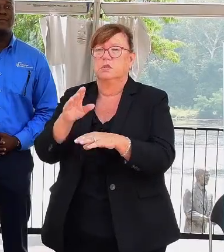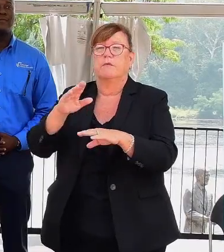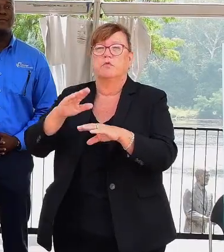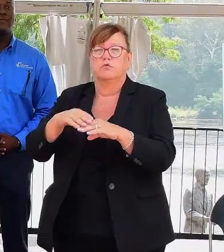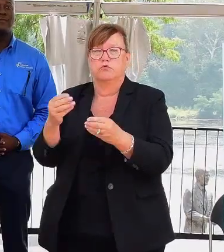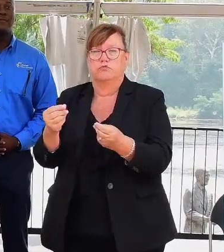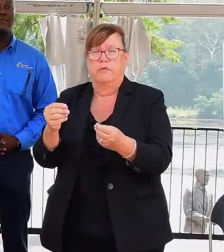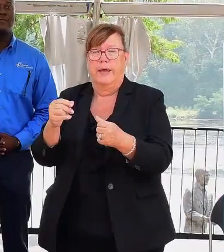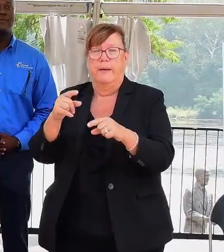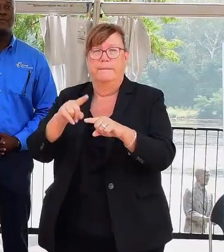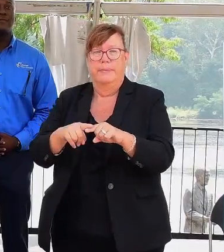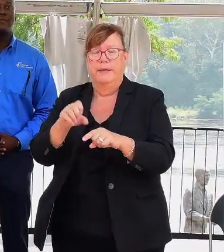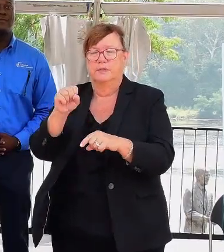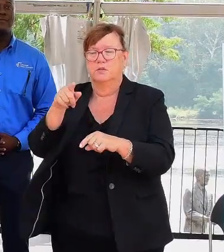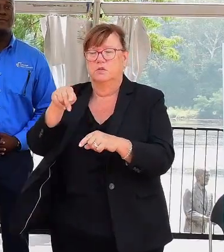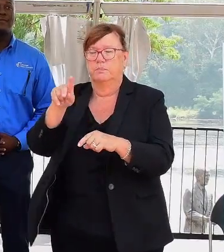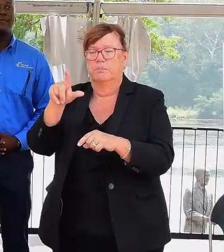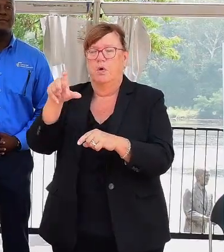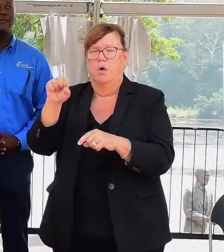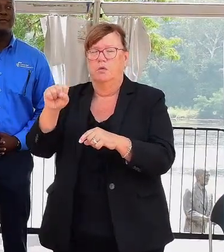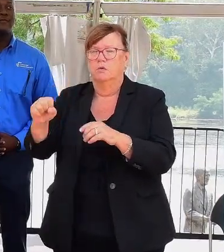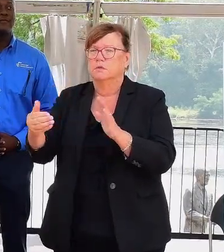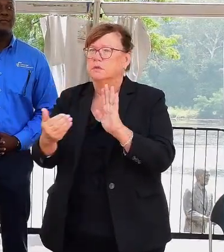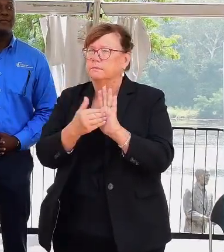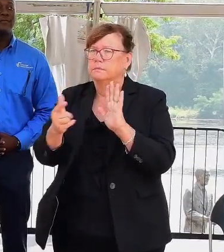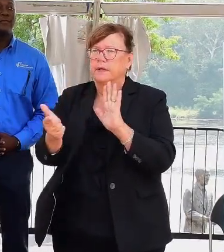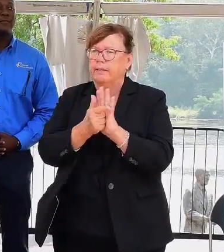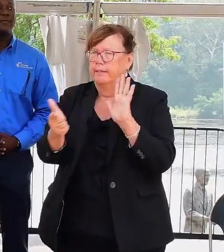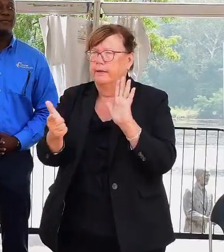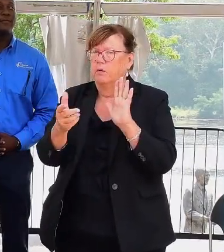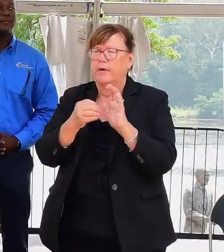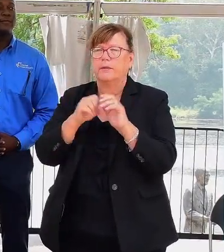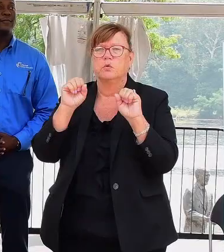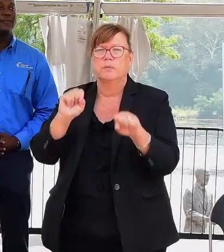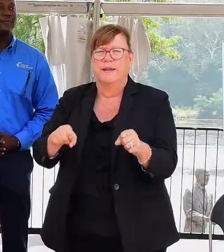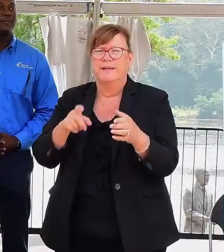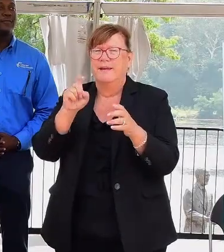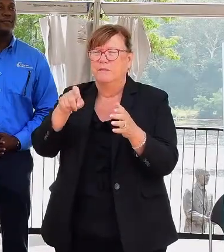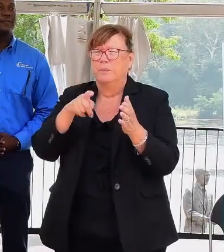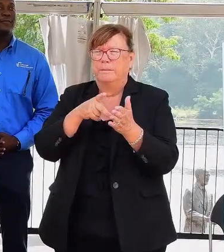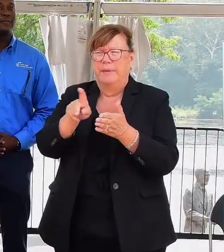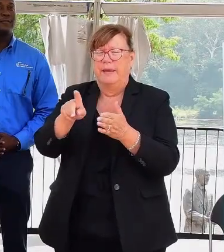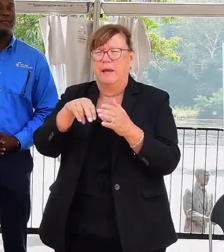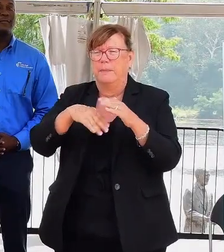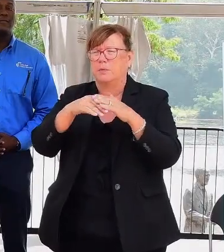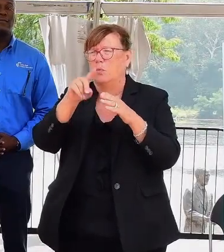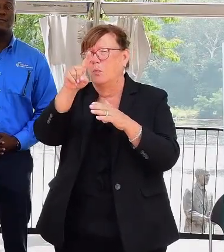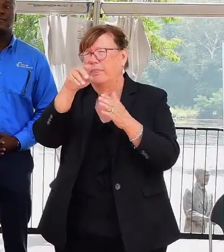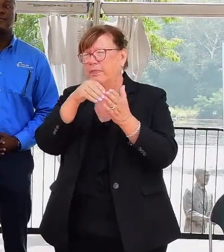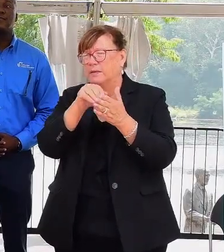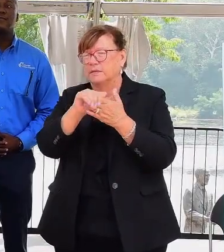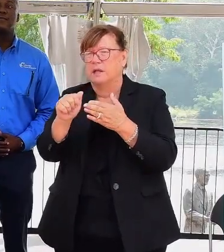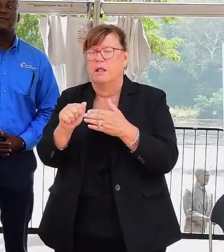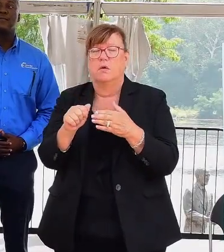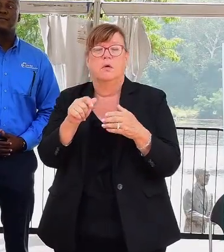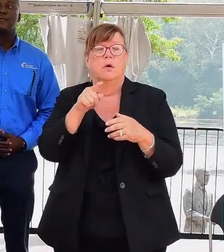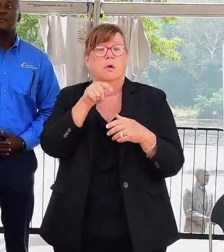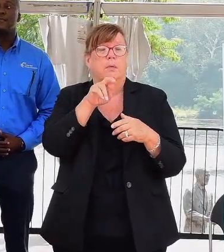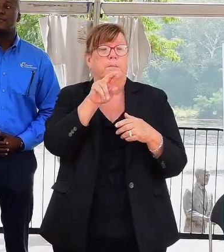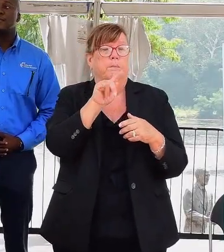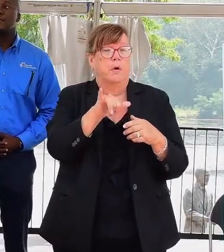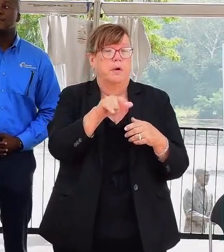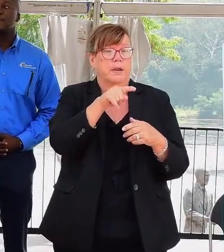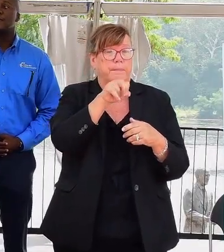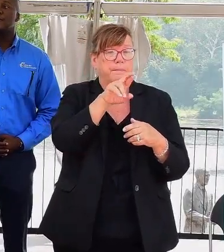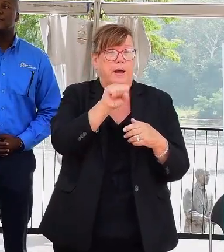prohibited, and violators are subject to fines to up to $1,000 for their use. Party poppers, ignitable snakes, snapping